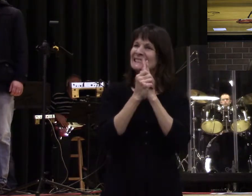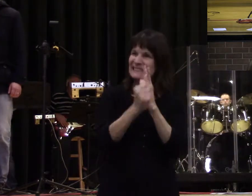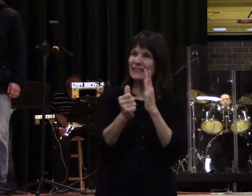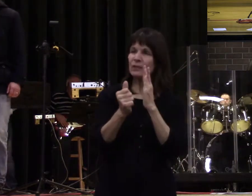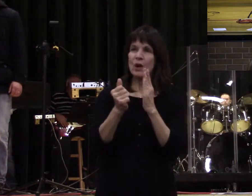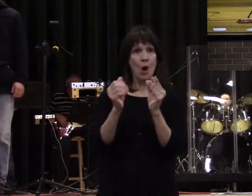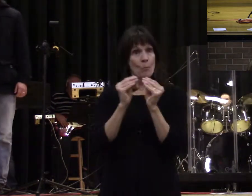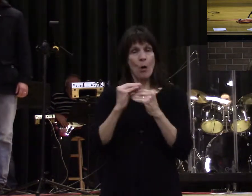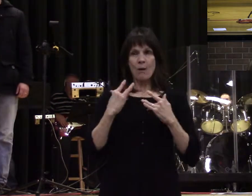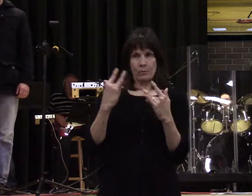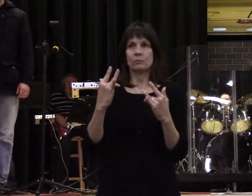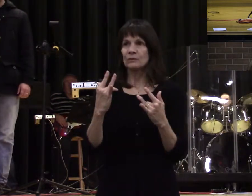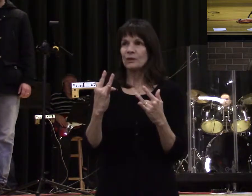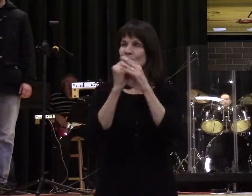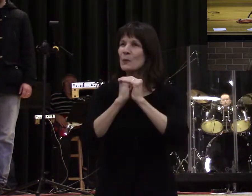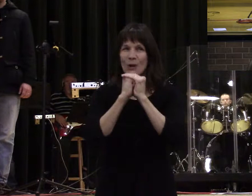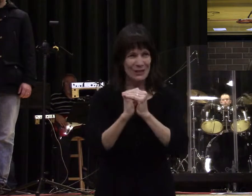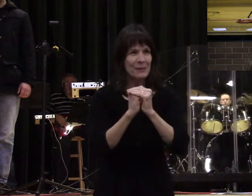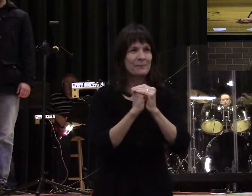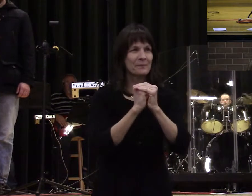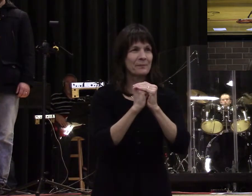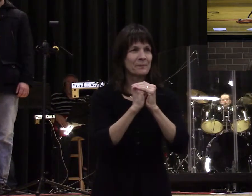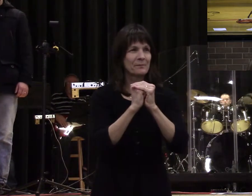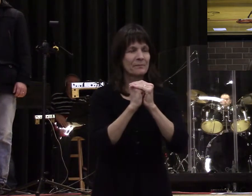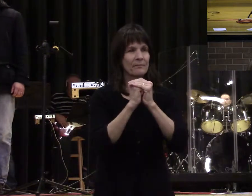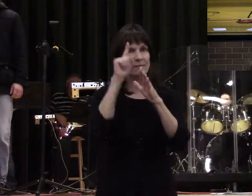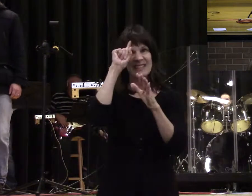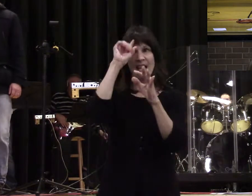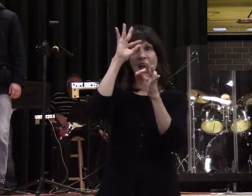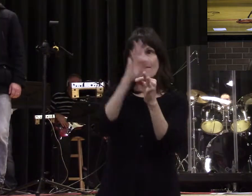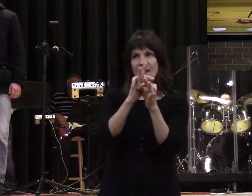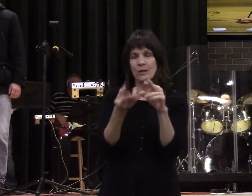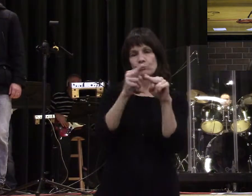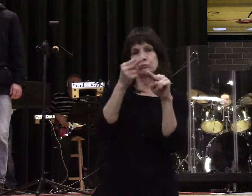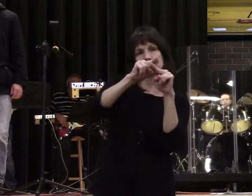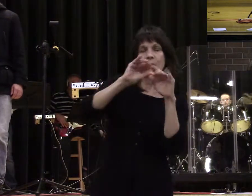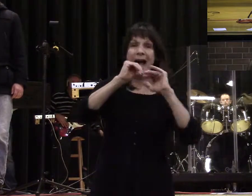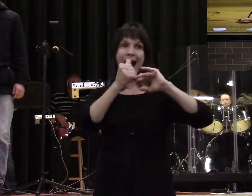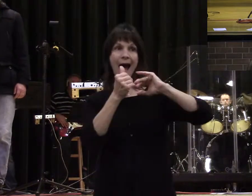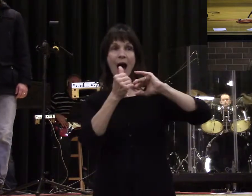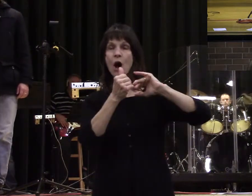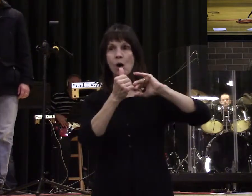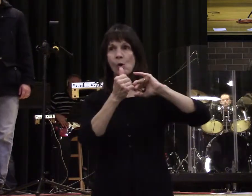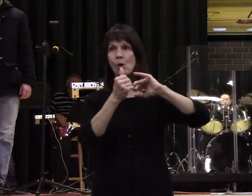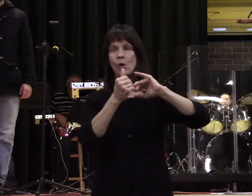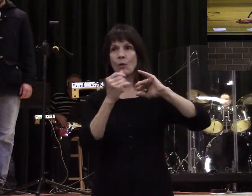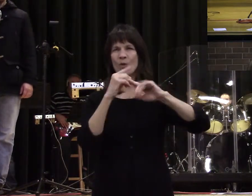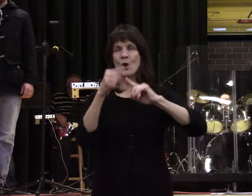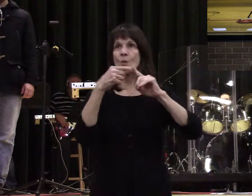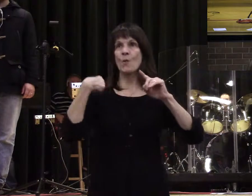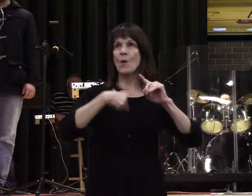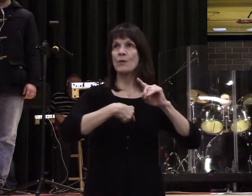Amen. Faith, now listen to me. Faith comes at the bidding of revelation of the greatness of our God. And